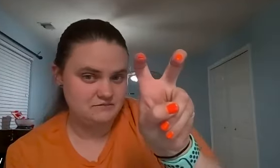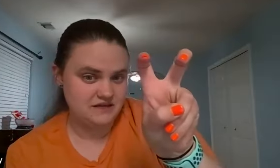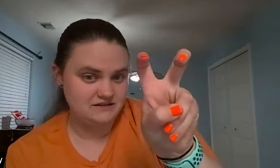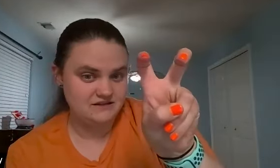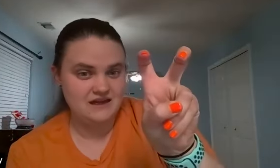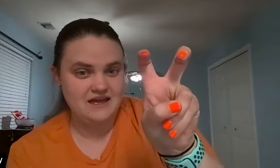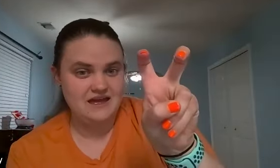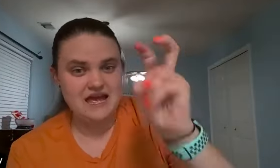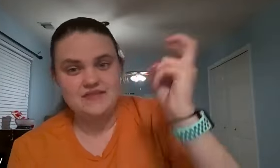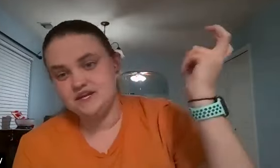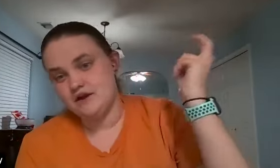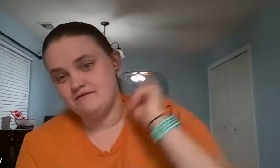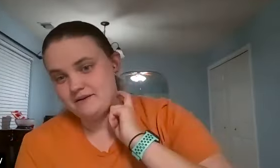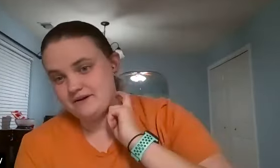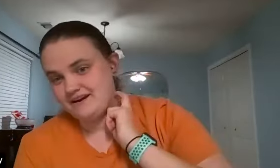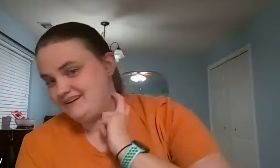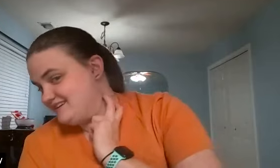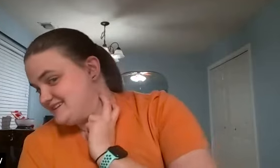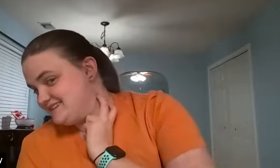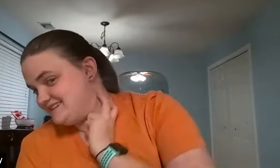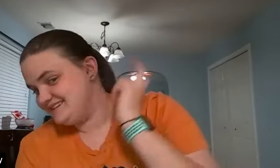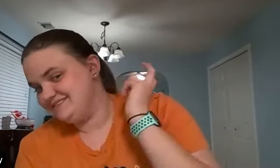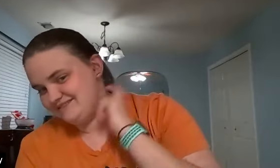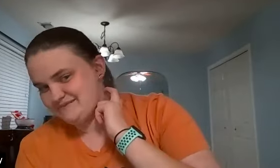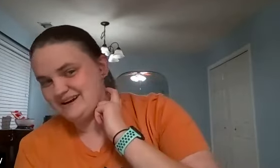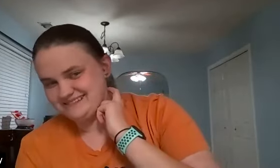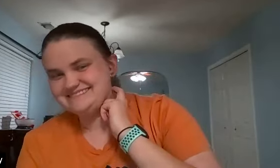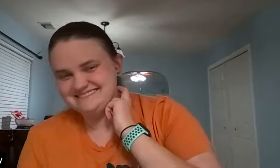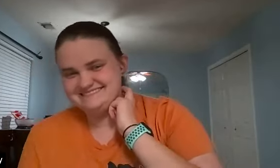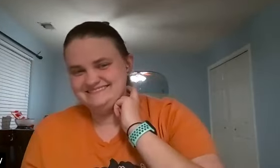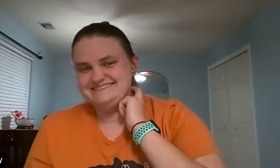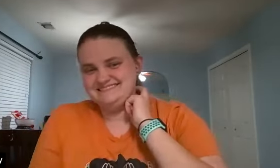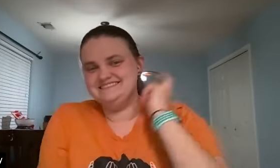bent, and then you go vampire. Vampire.